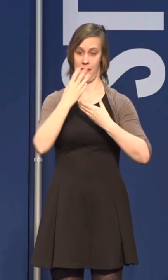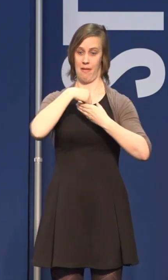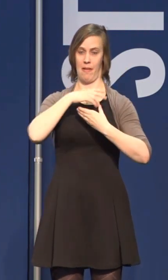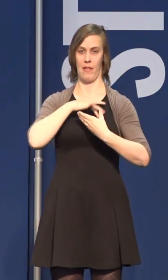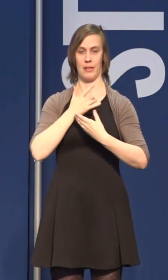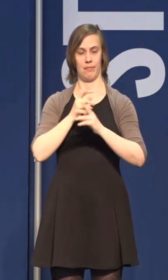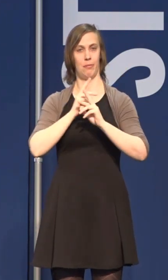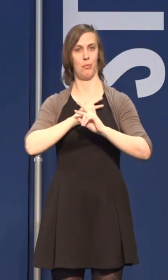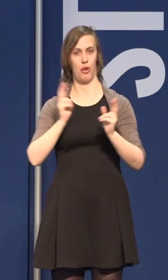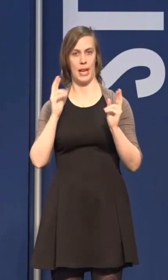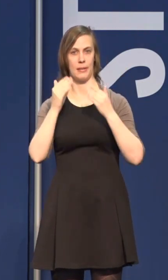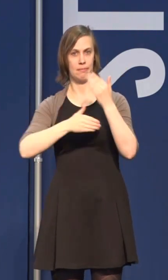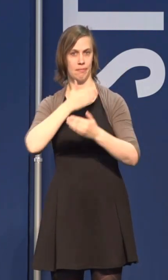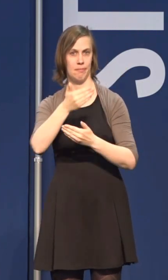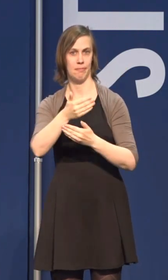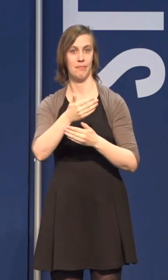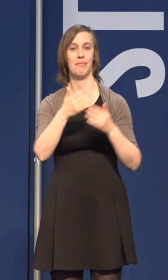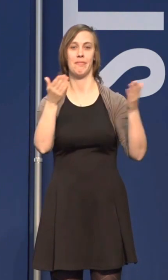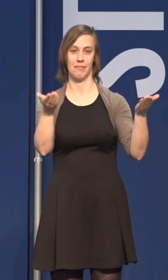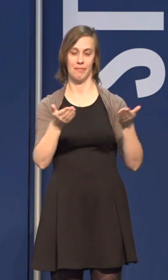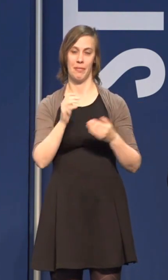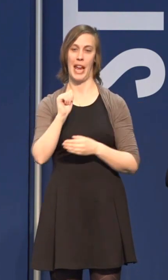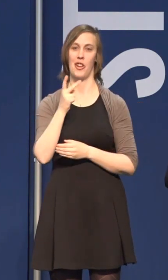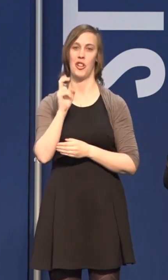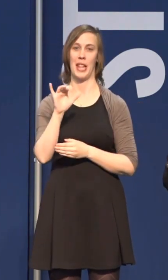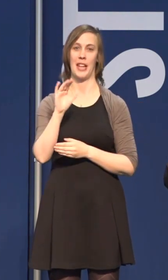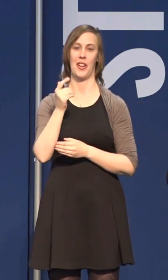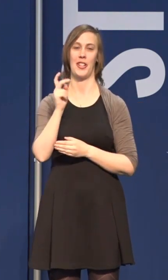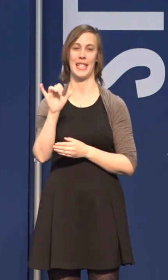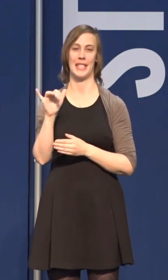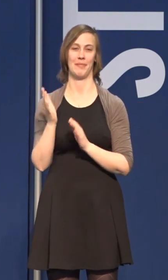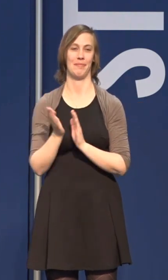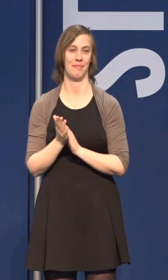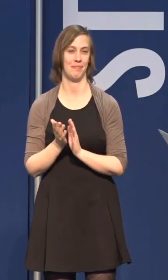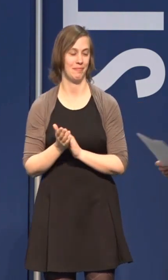graduation. Please join me in welcoming Ashley to the podium.